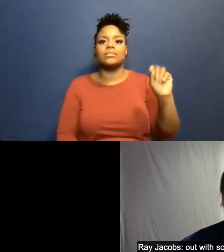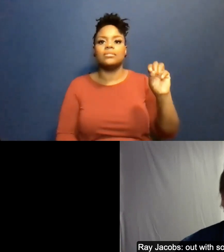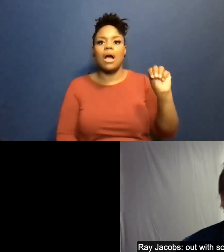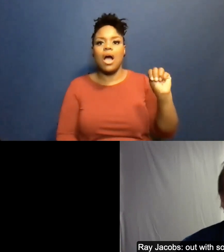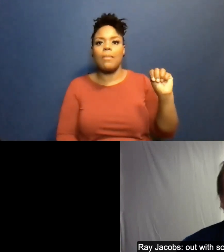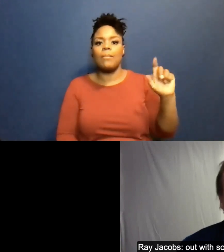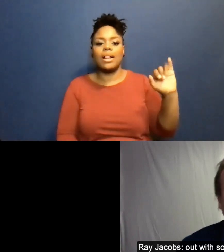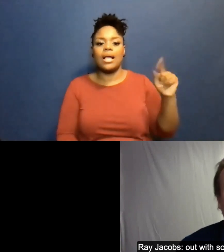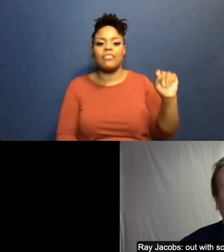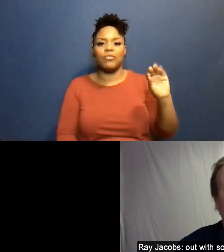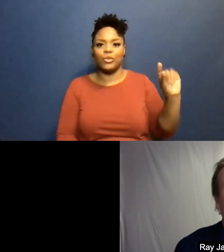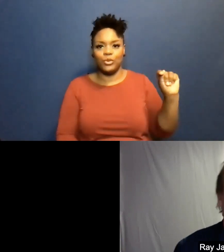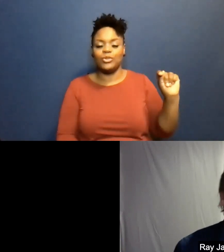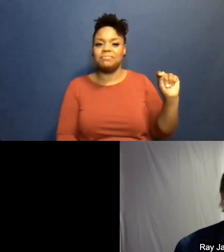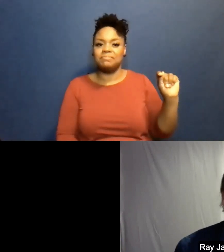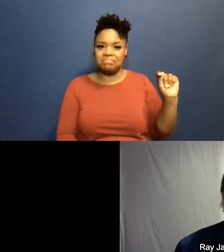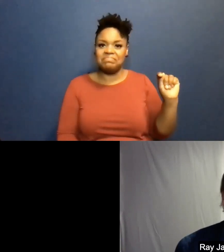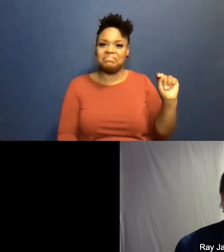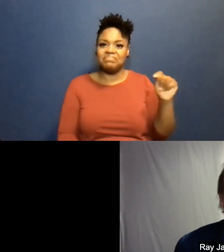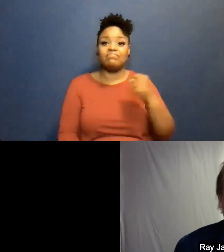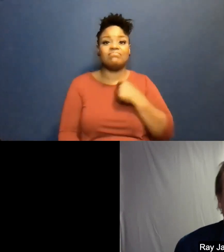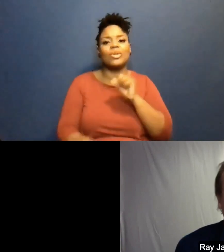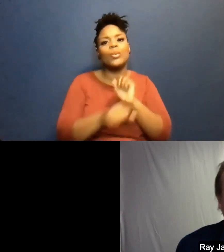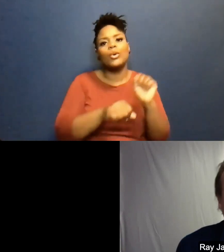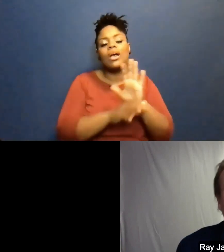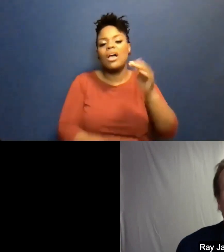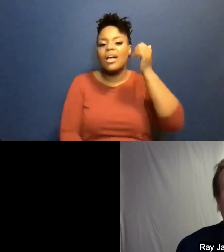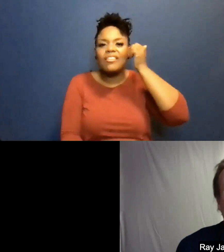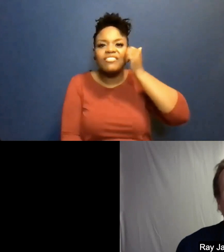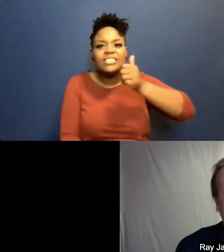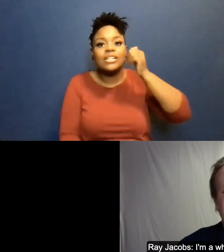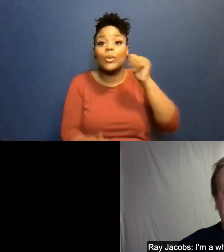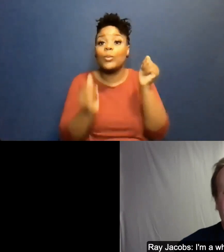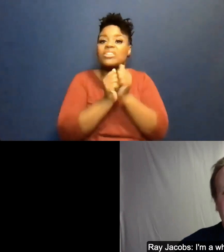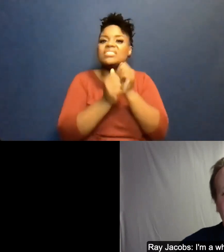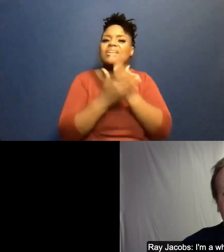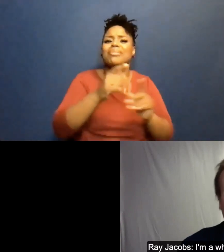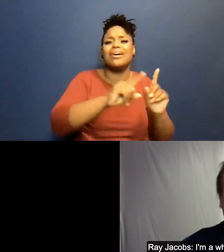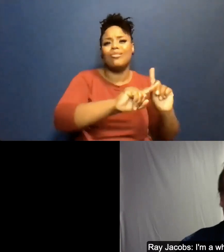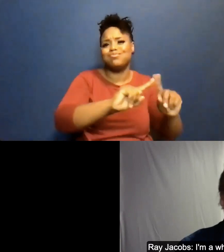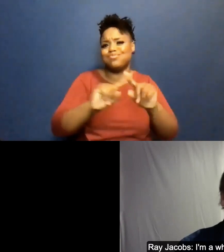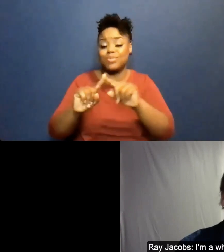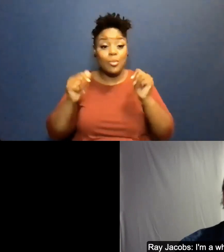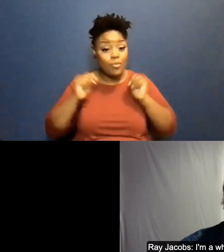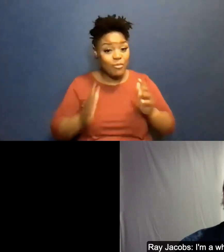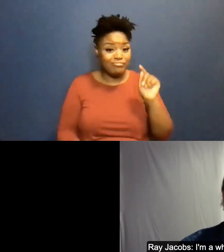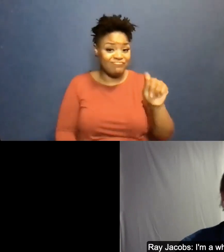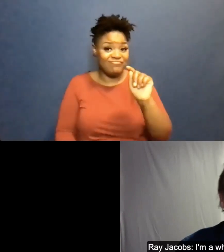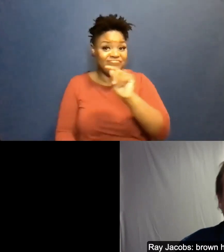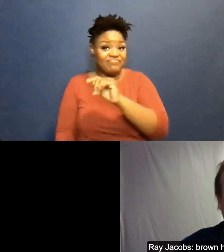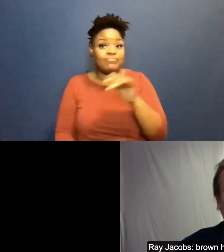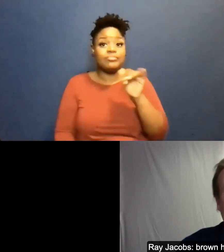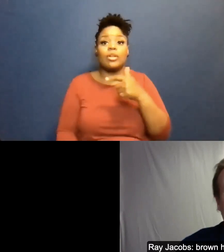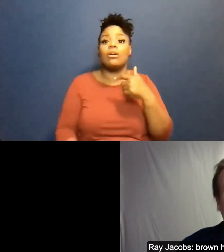performers that you see in that film. I'm a white male. I am in my 50s. I've got